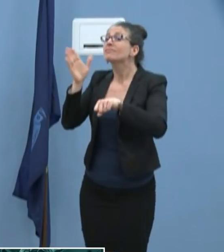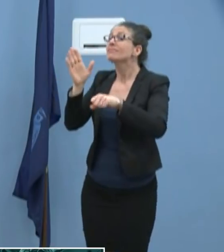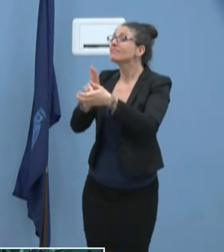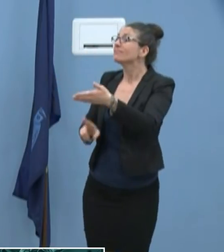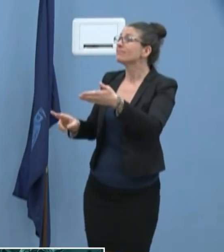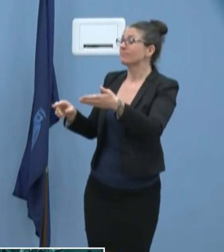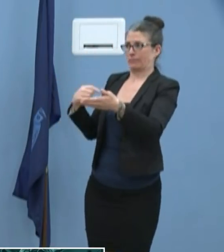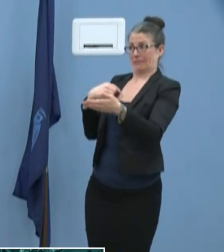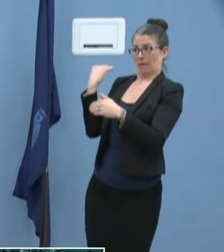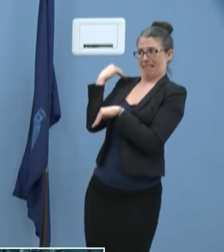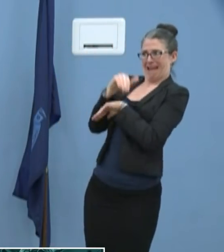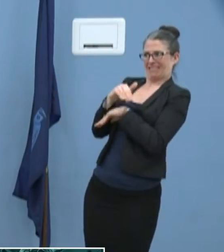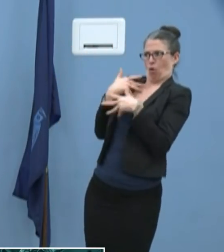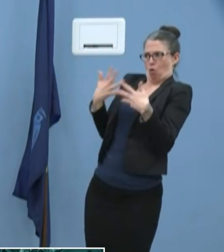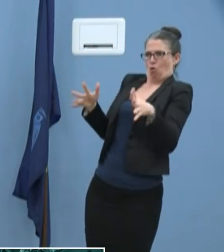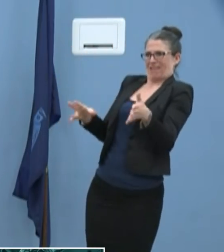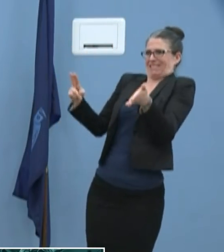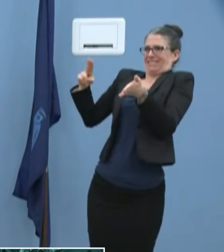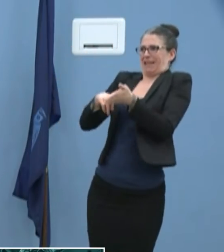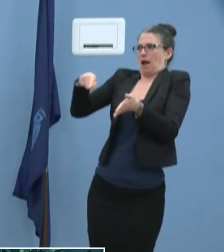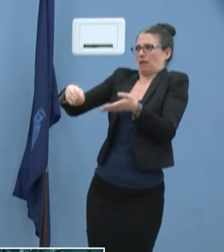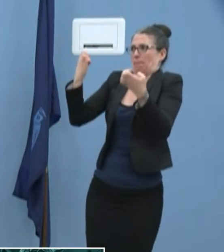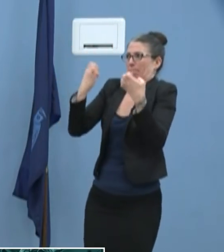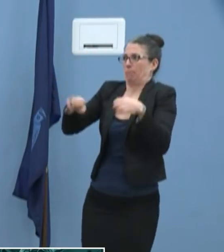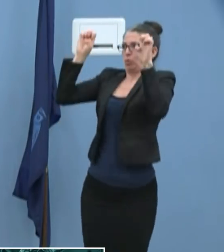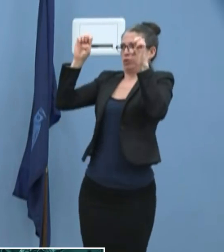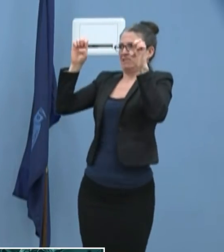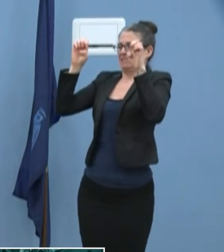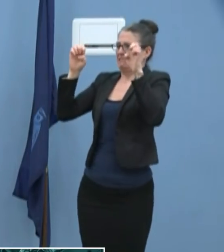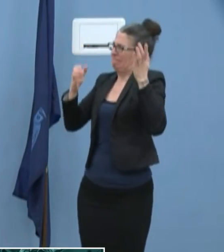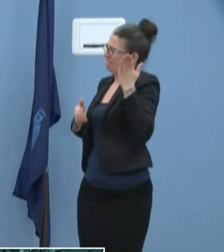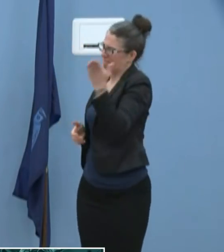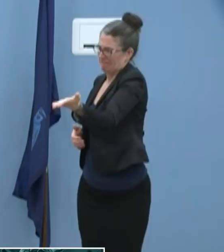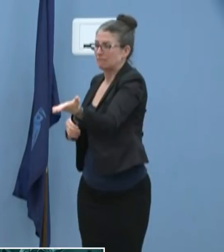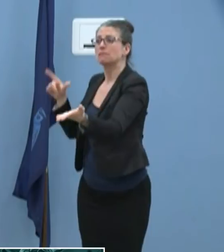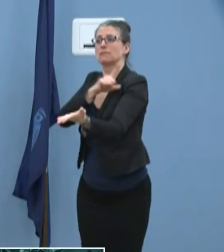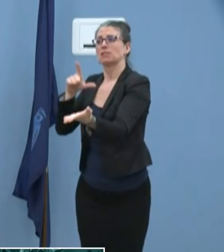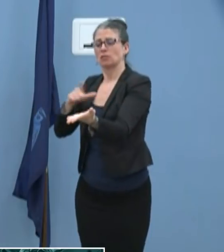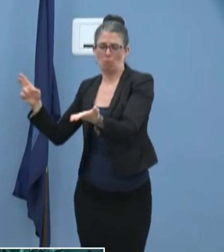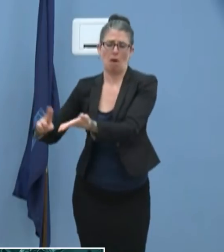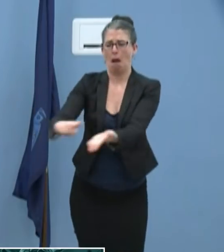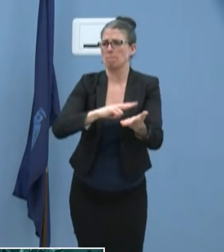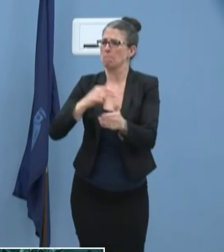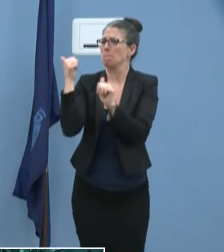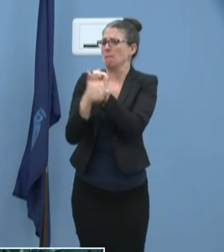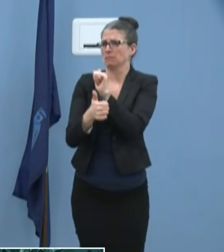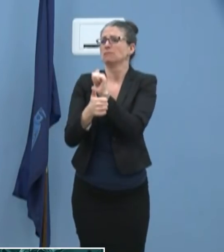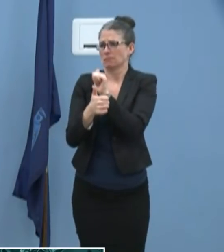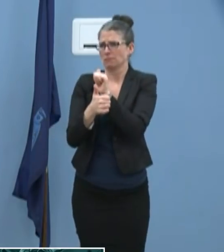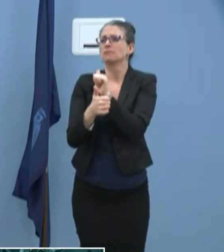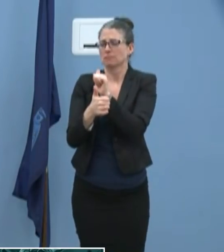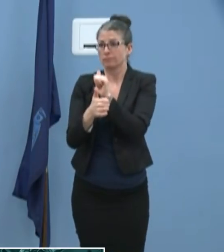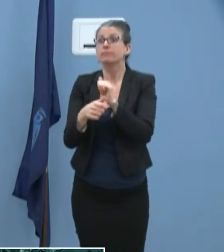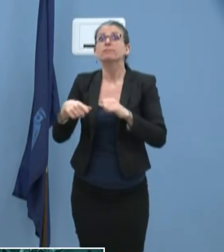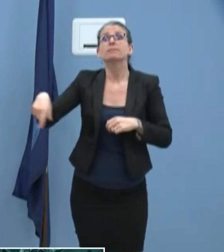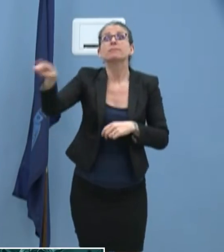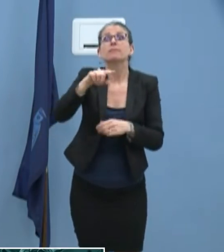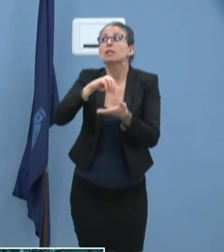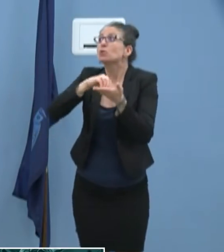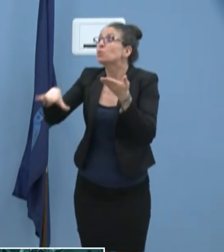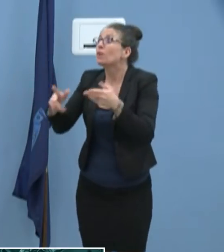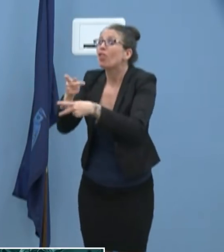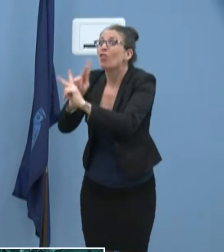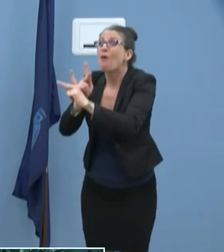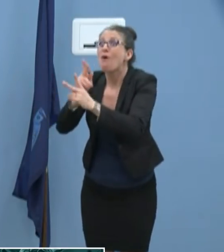night by the legislature will establish a consumer loan guarantee program through the Finance Authority